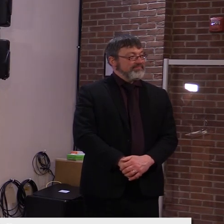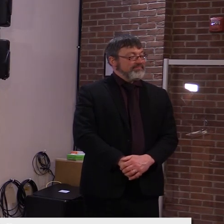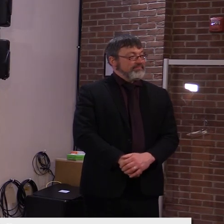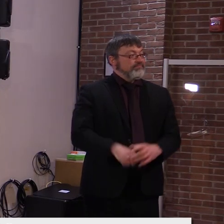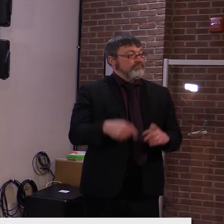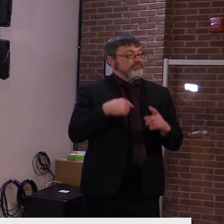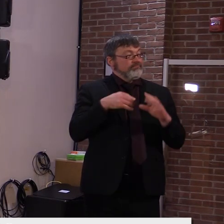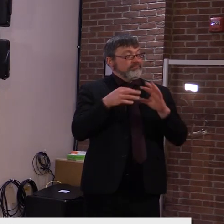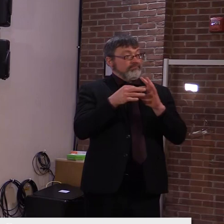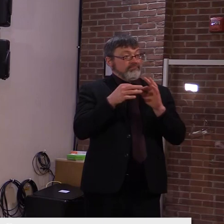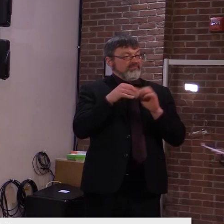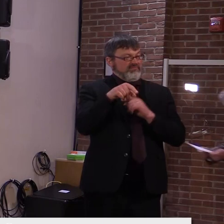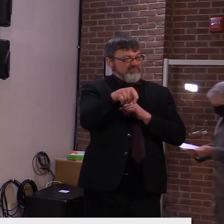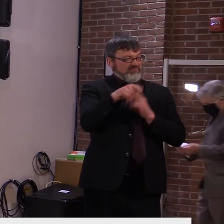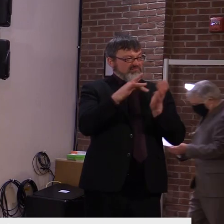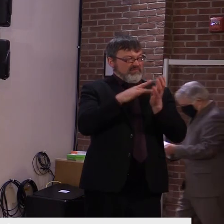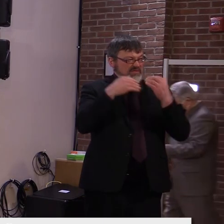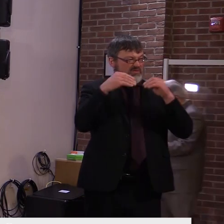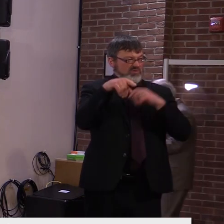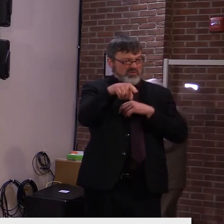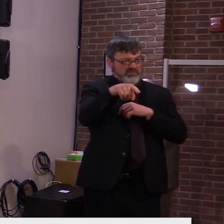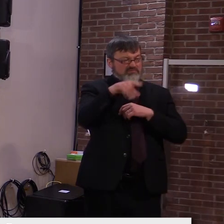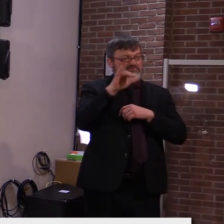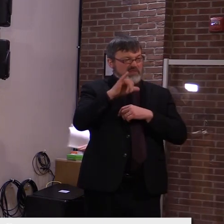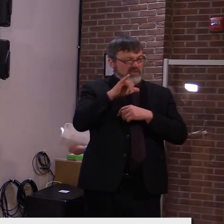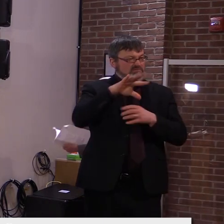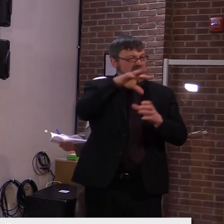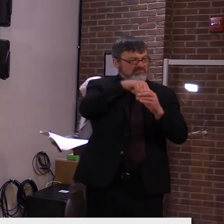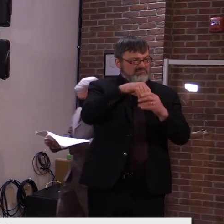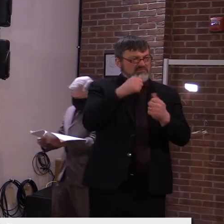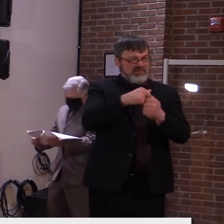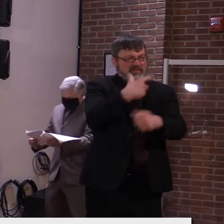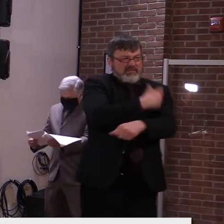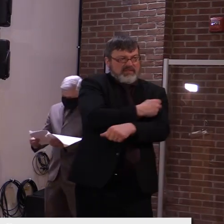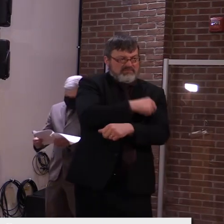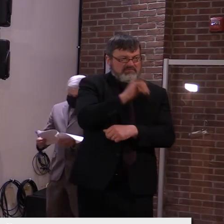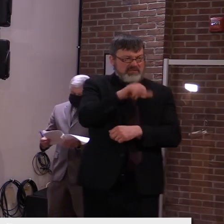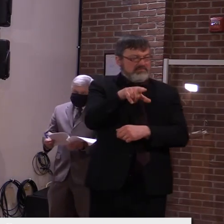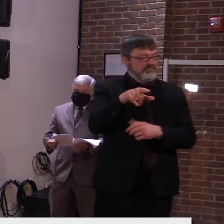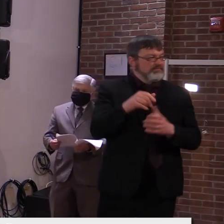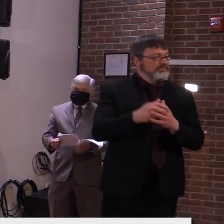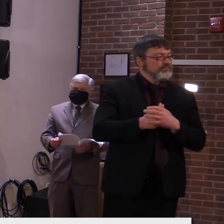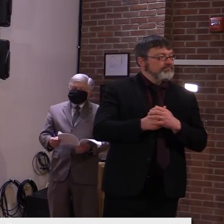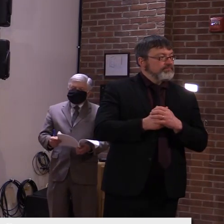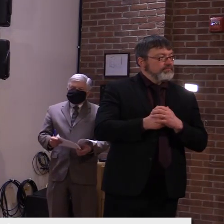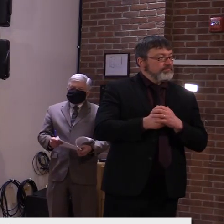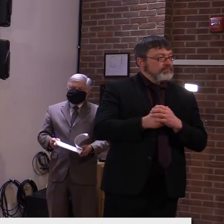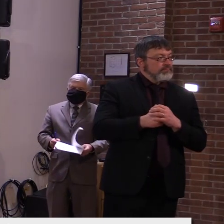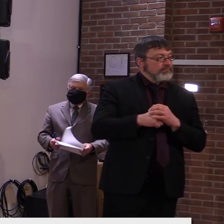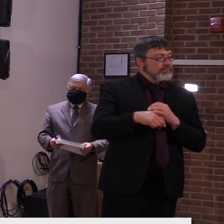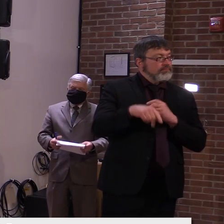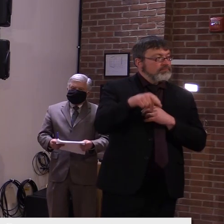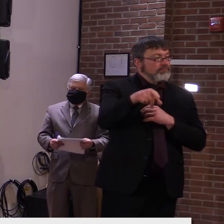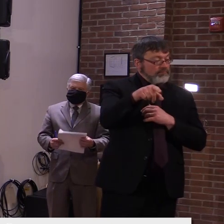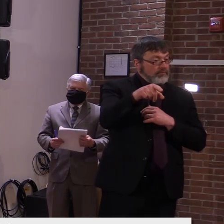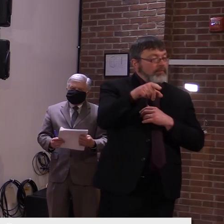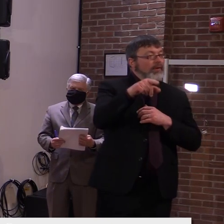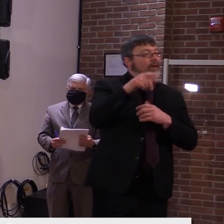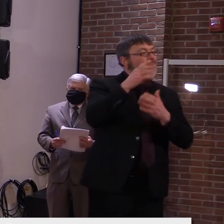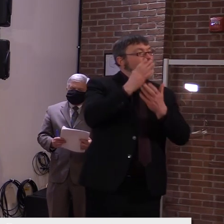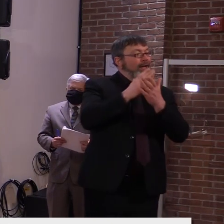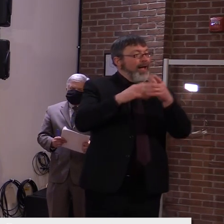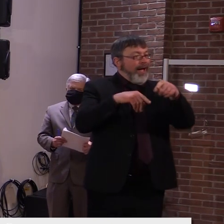program. If pharmacies are in the federal partner program, but they're not willing to participate at the same time